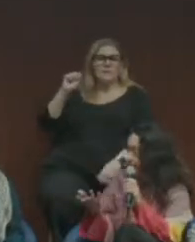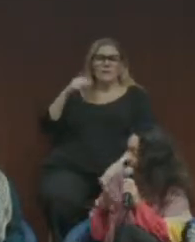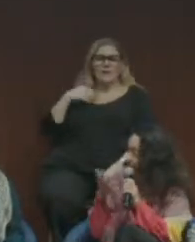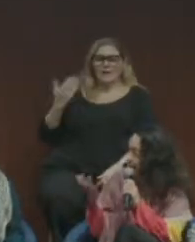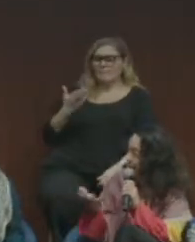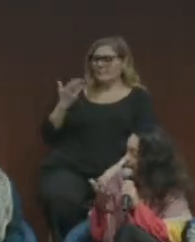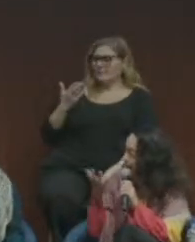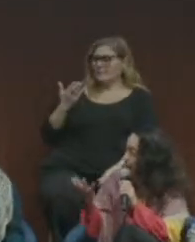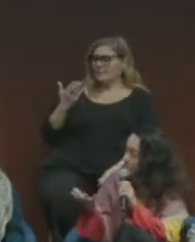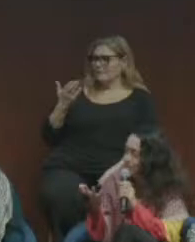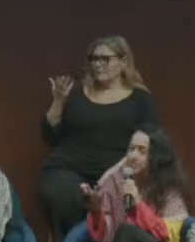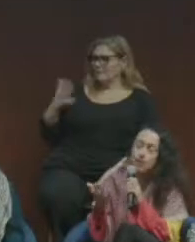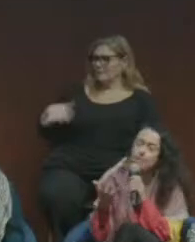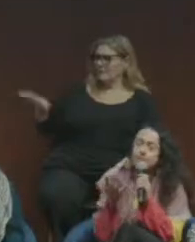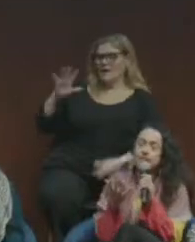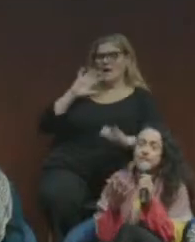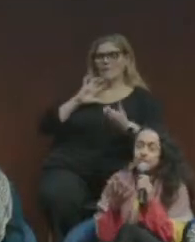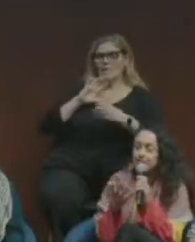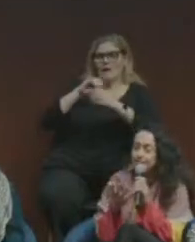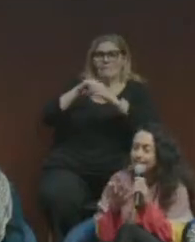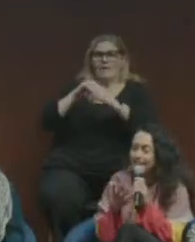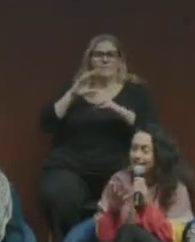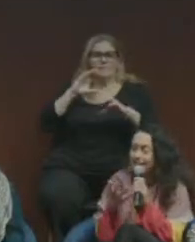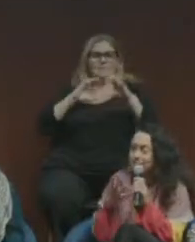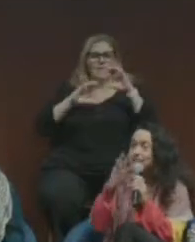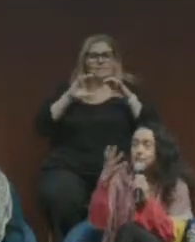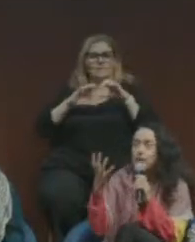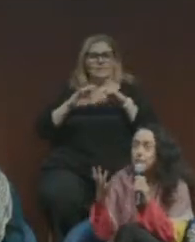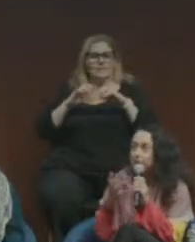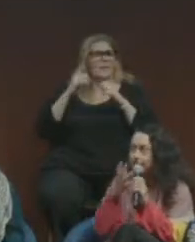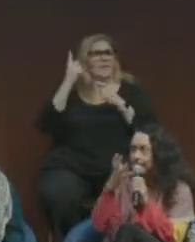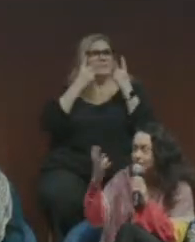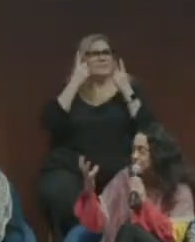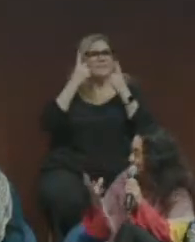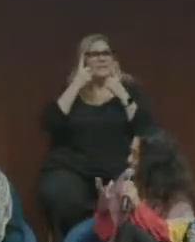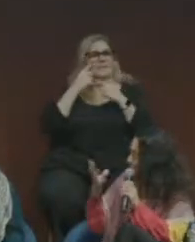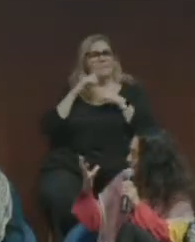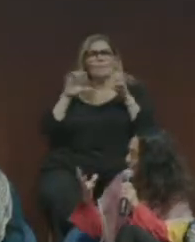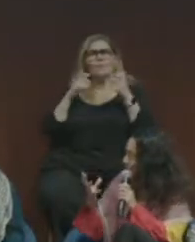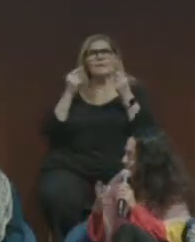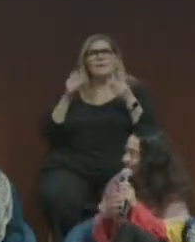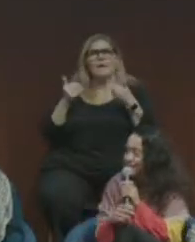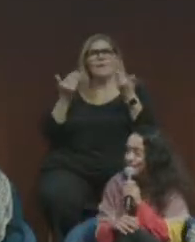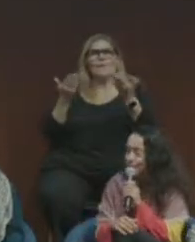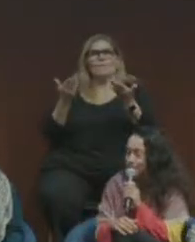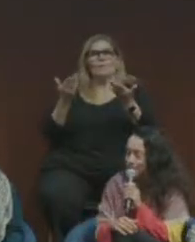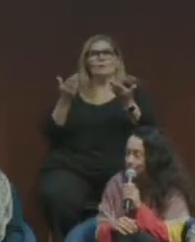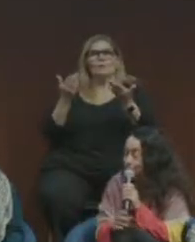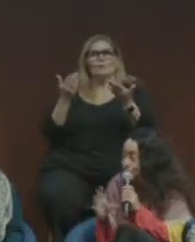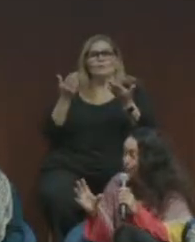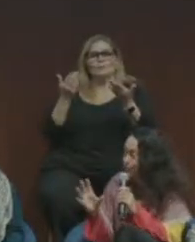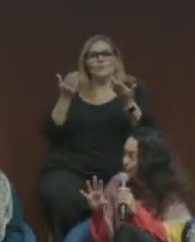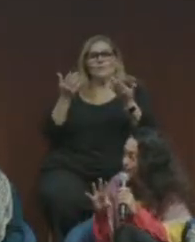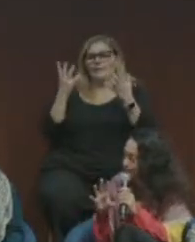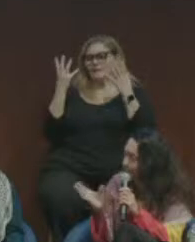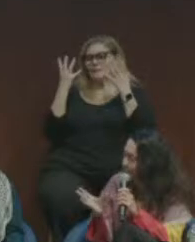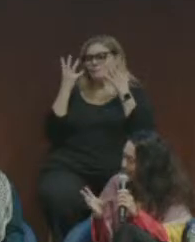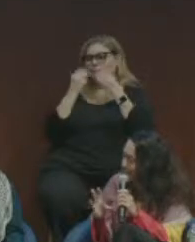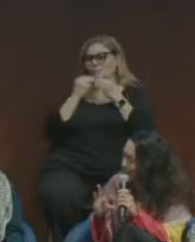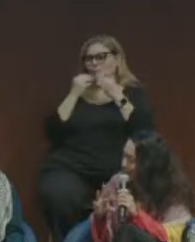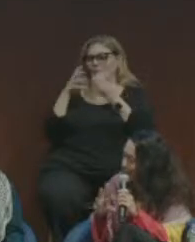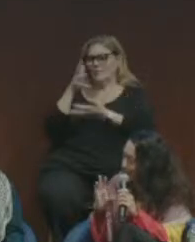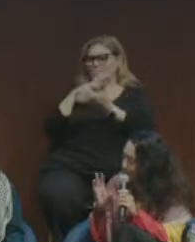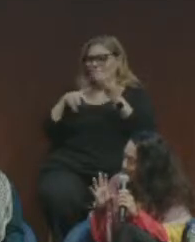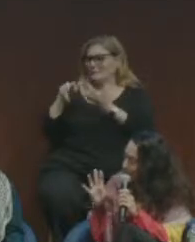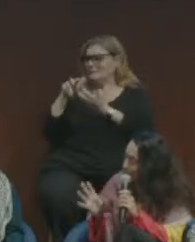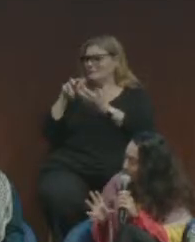I'm here, I guess, how I enter this conversation. I'm thinking about what can I contribute to this beautiful mix